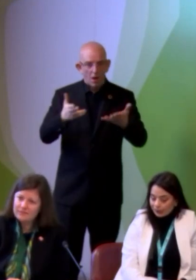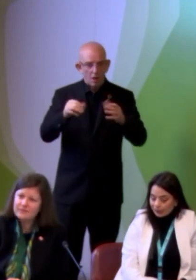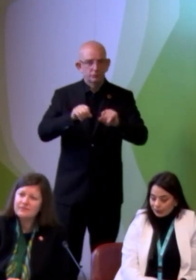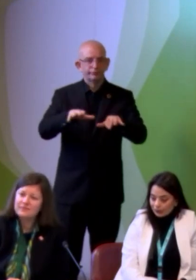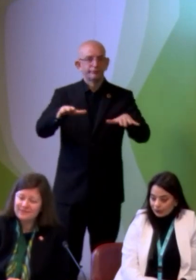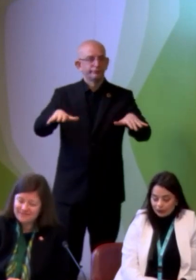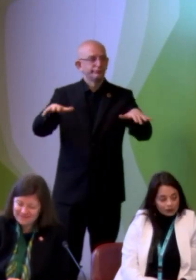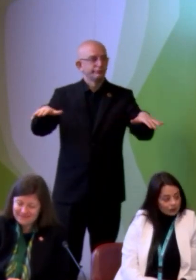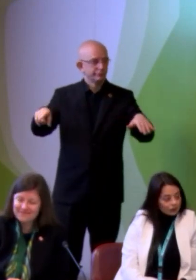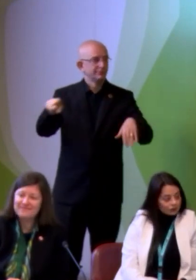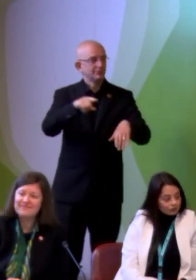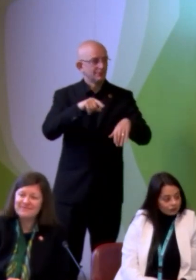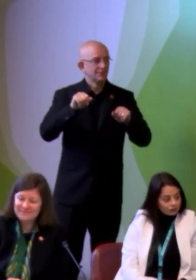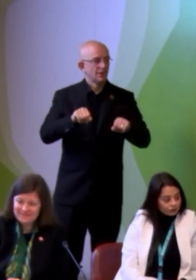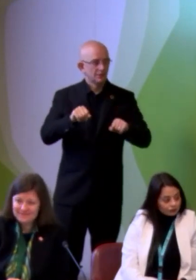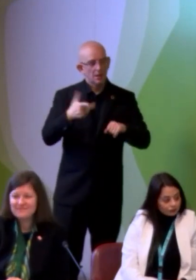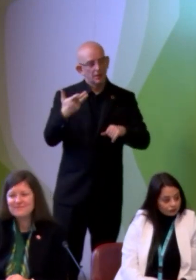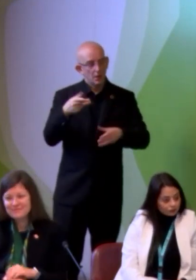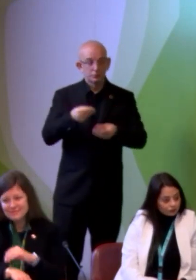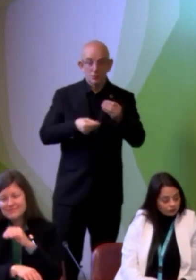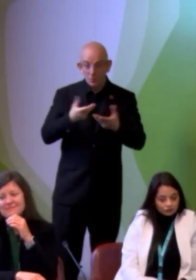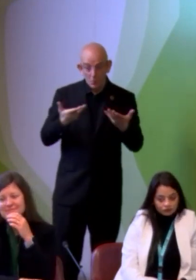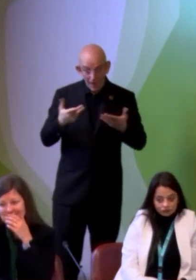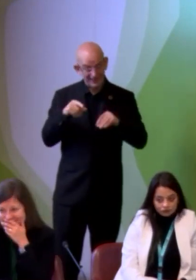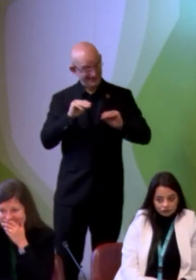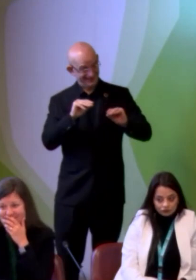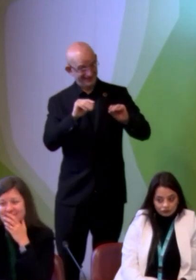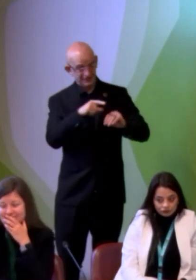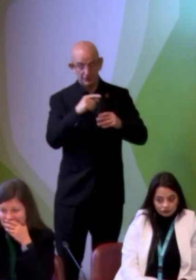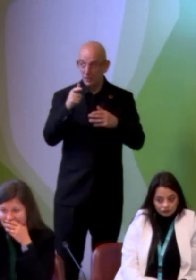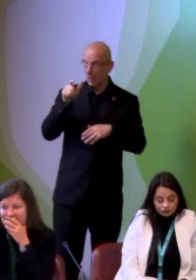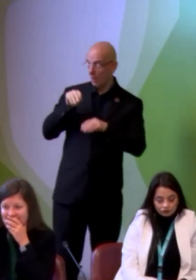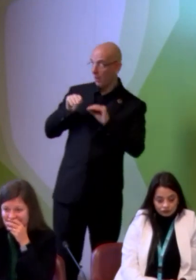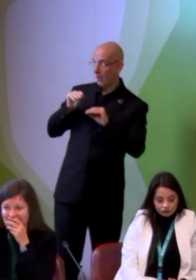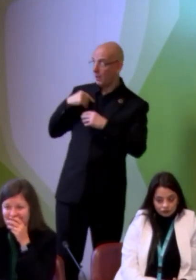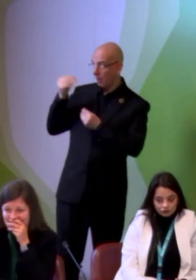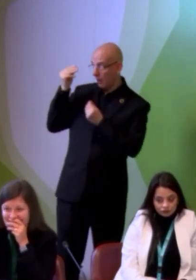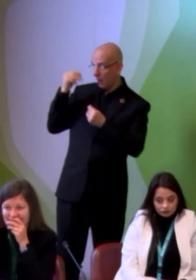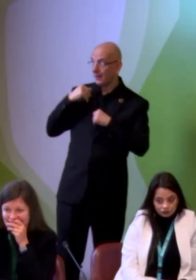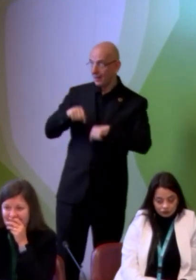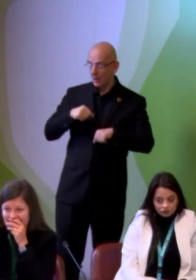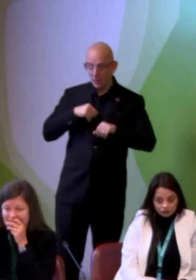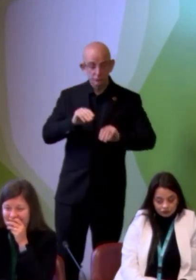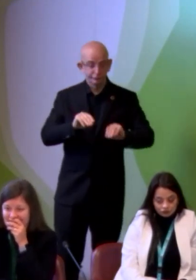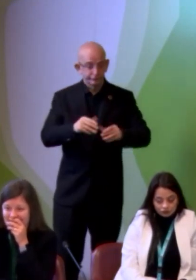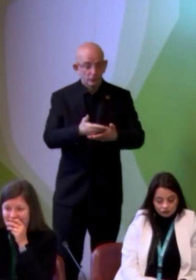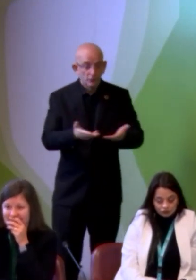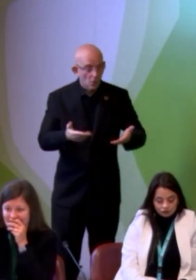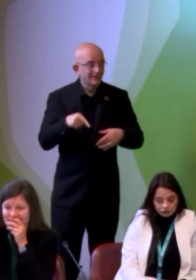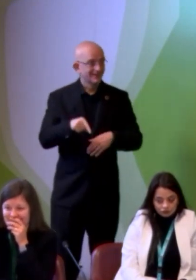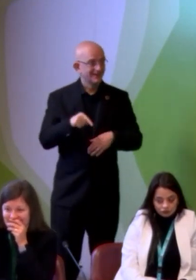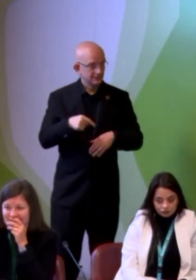the teacher training. If you don't have two teachers who are trained, then you will not be able to support these learners